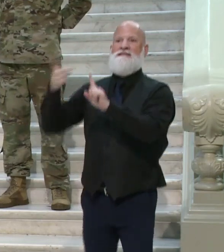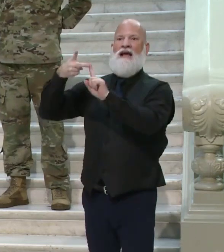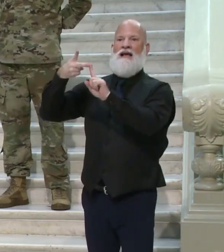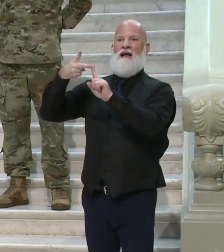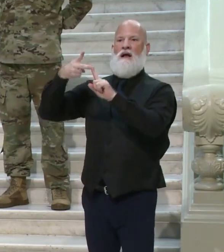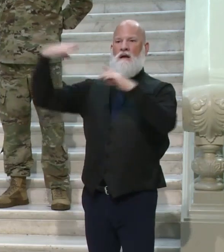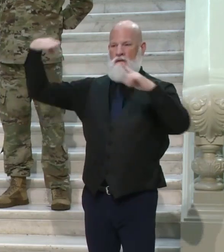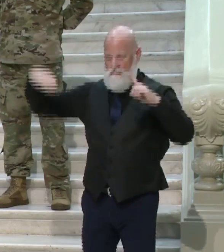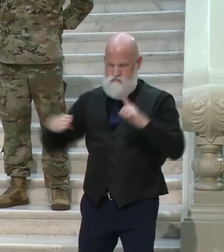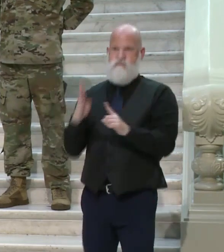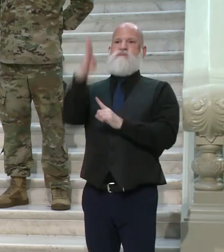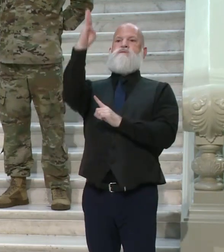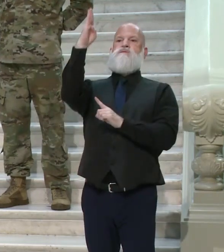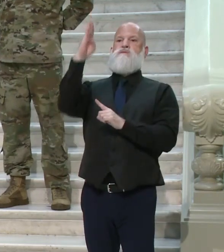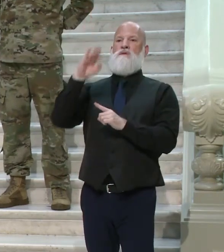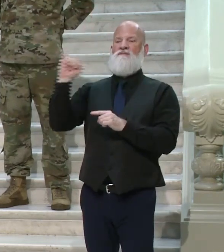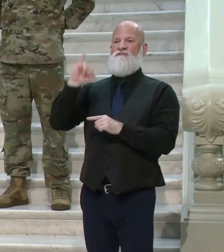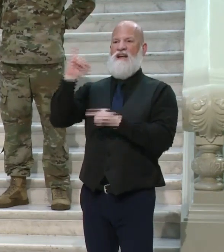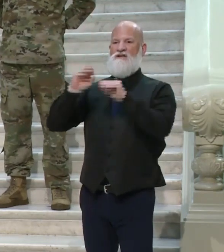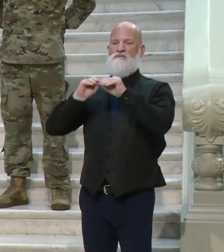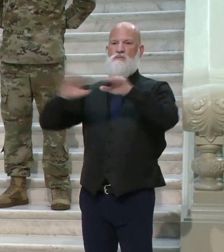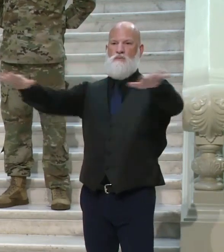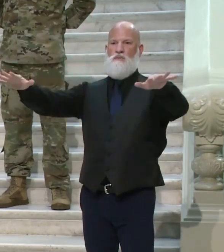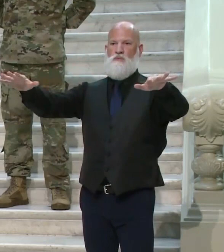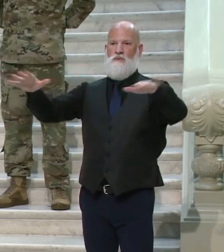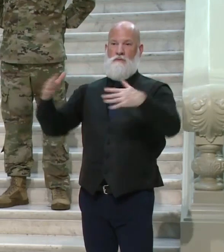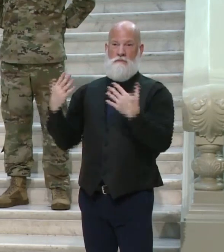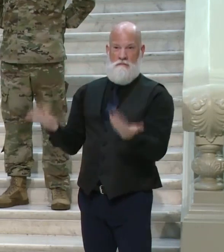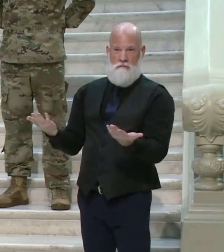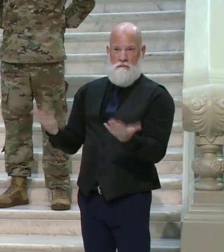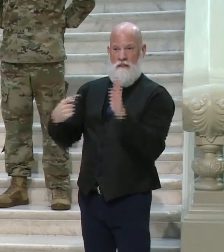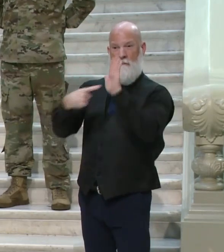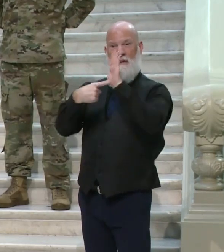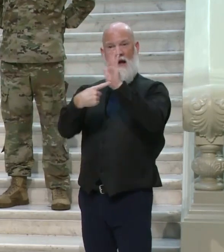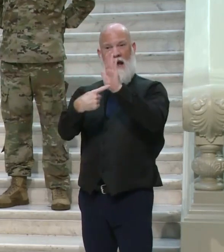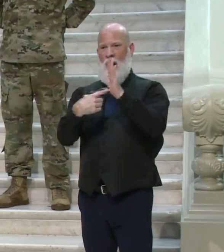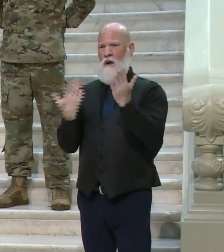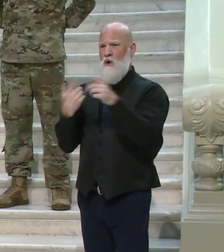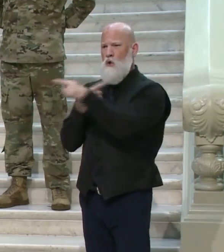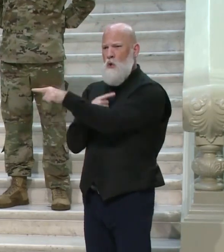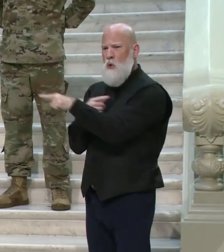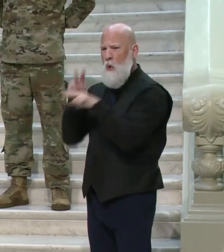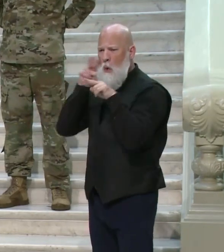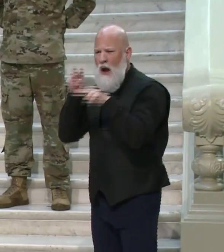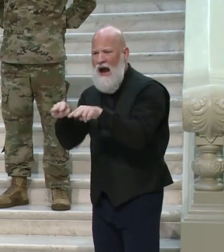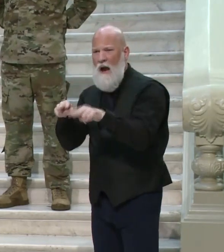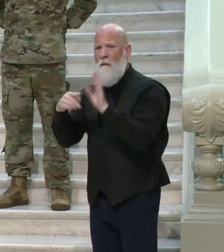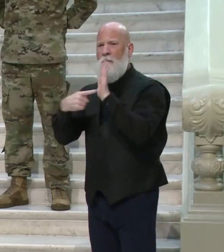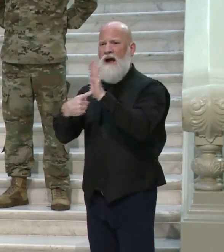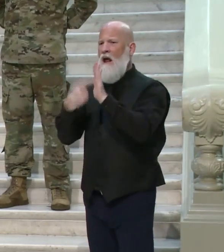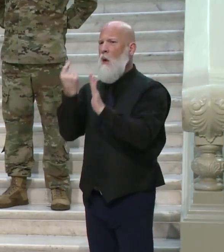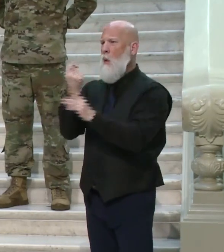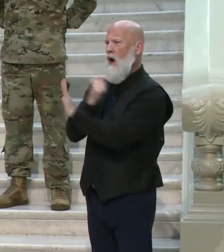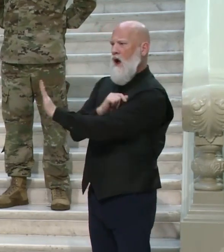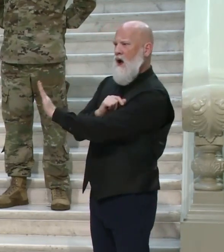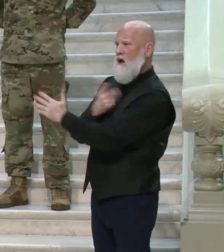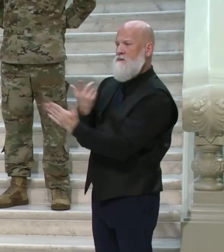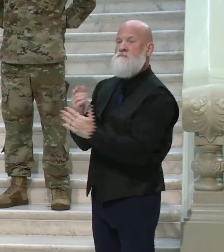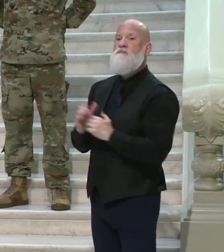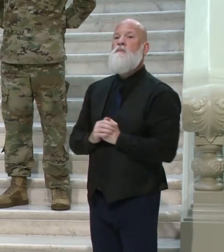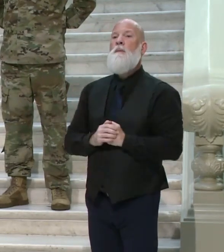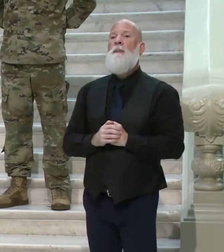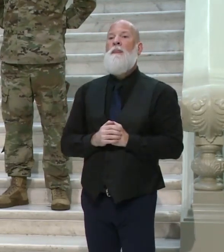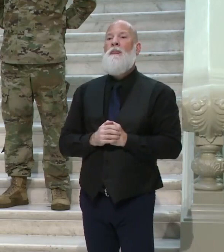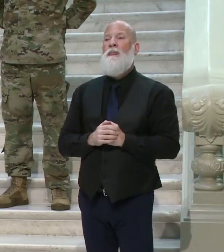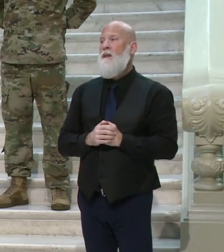What models do you see, and what do those models show you in the next few months? Well, I think people need to understand